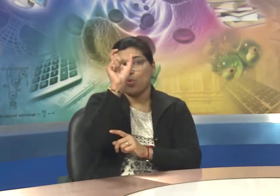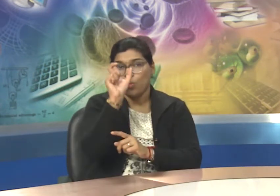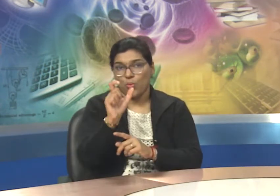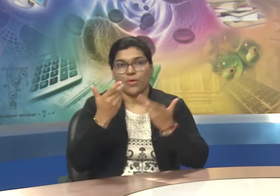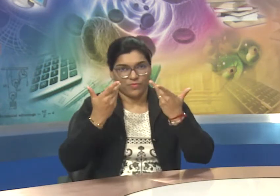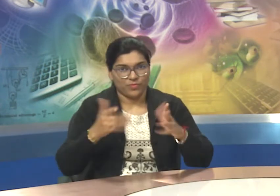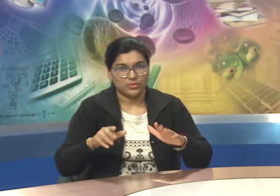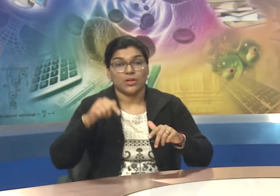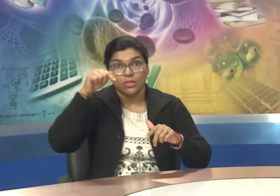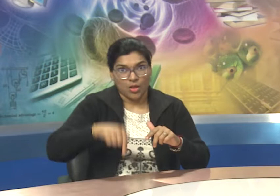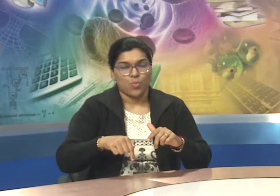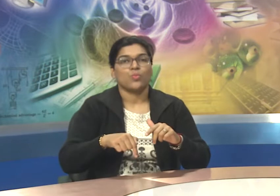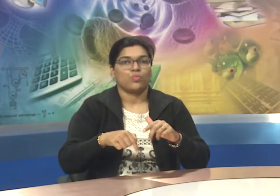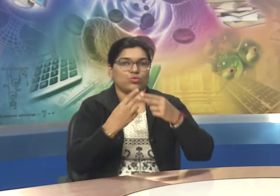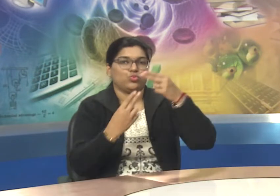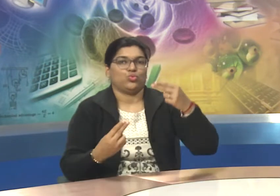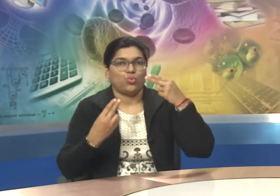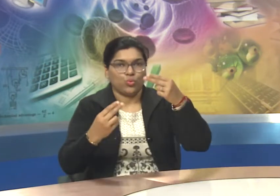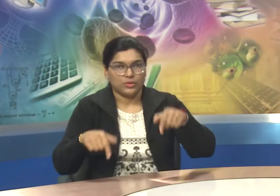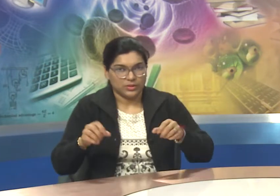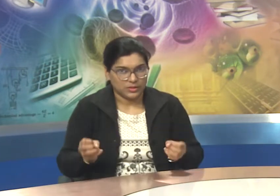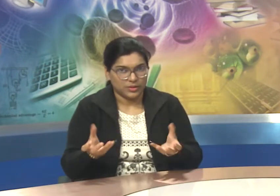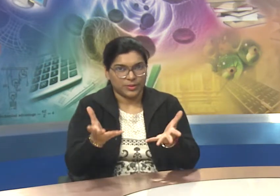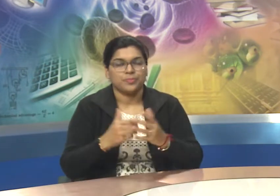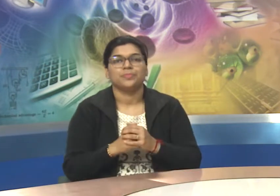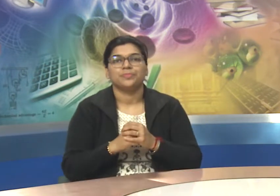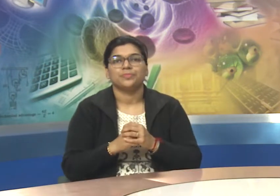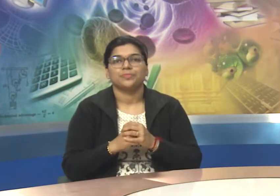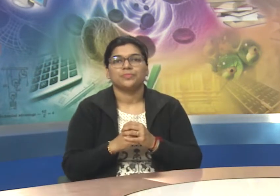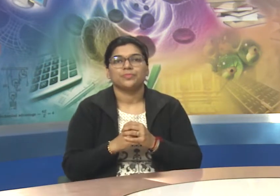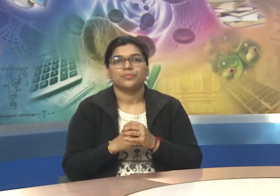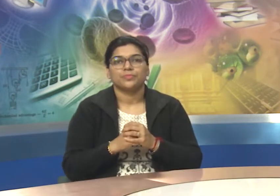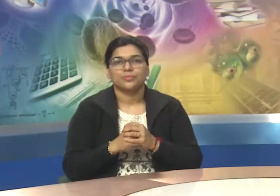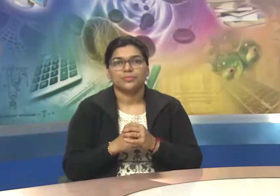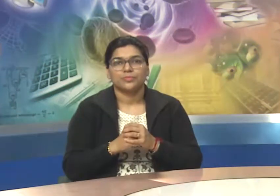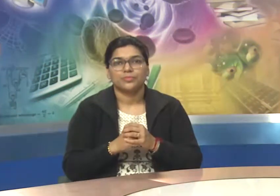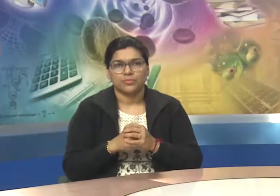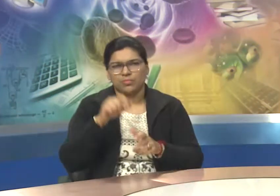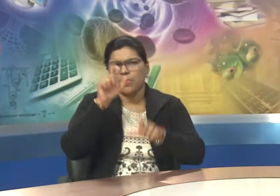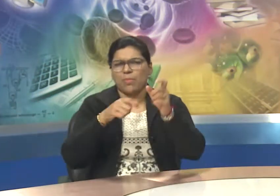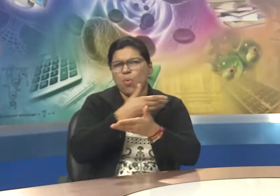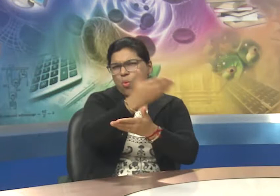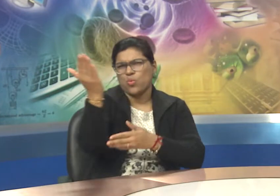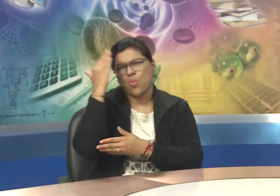Now we have finished difficult words. Let's begin with the main part.